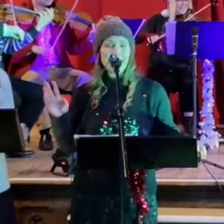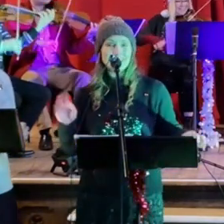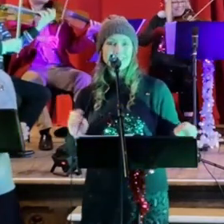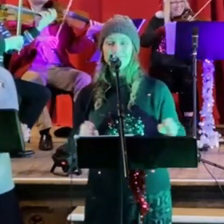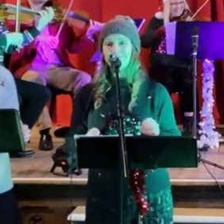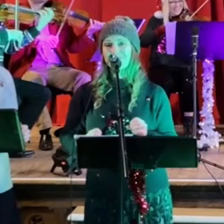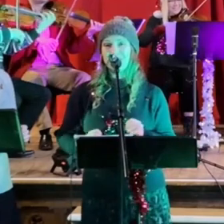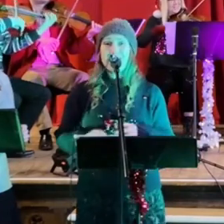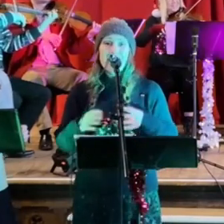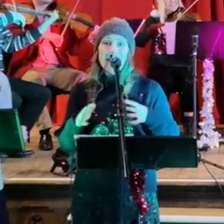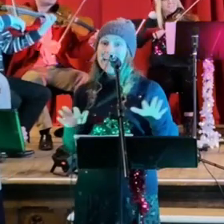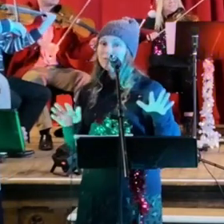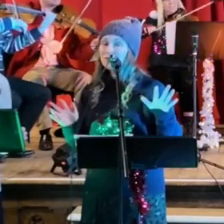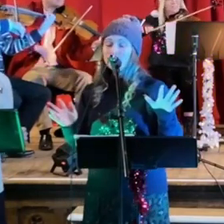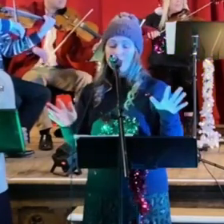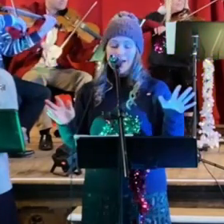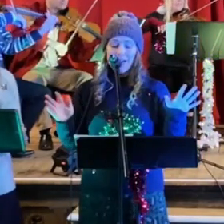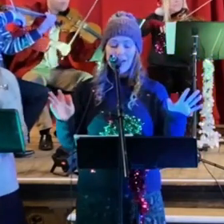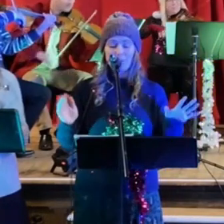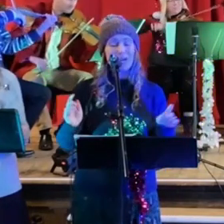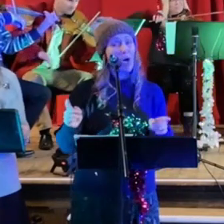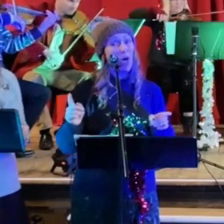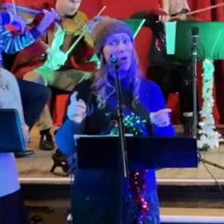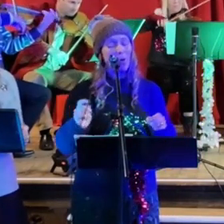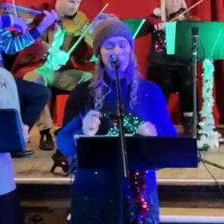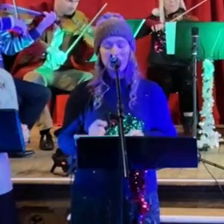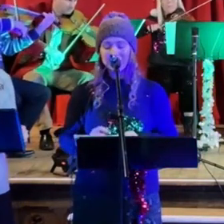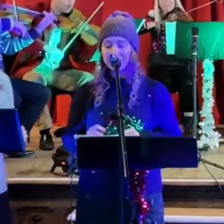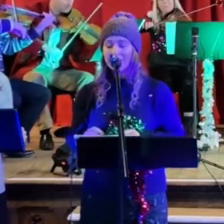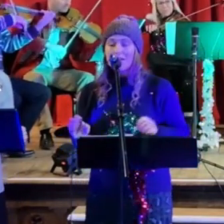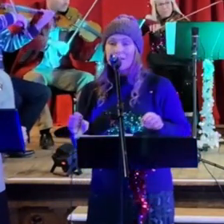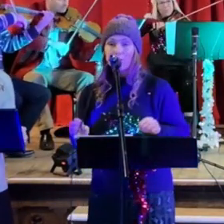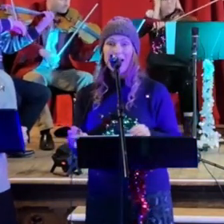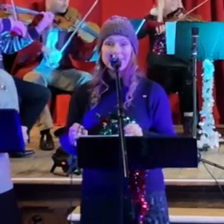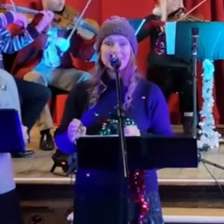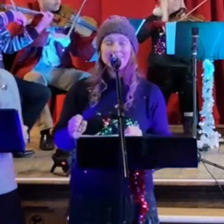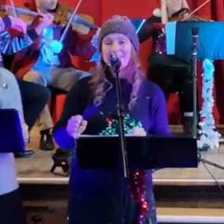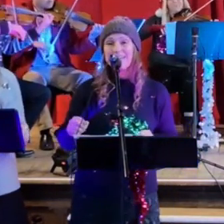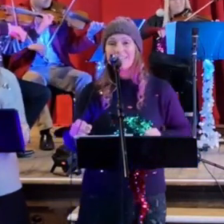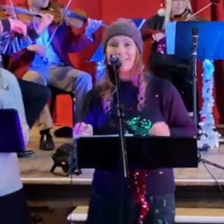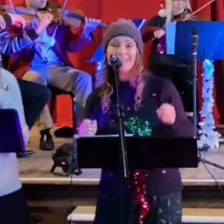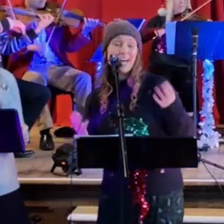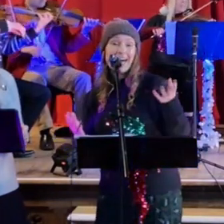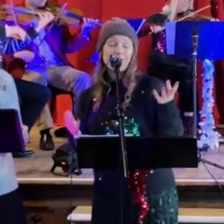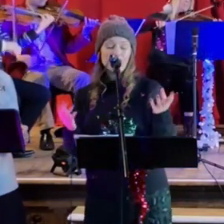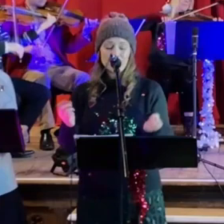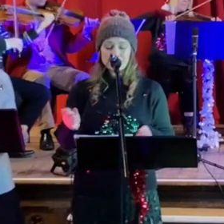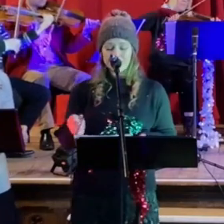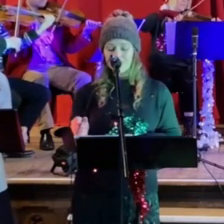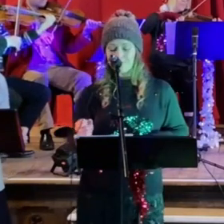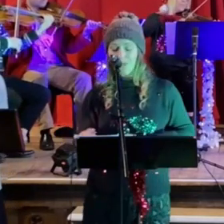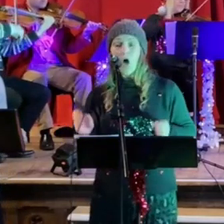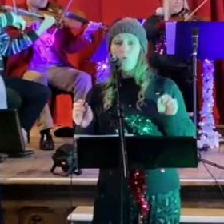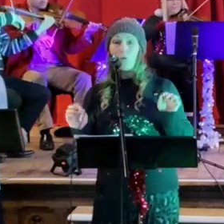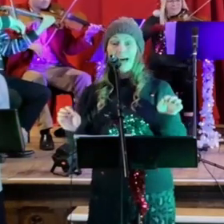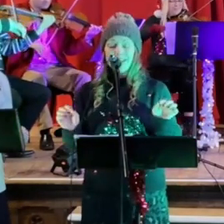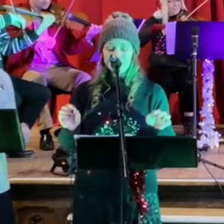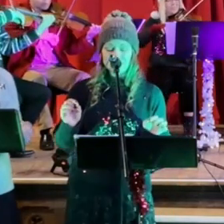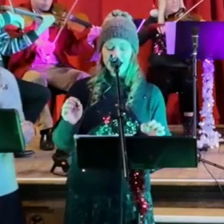ice everywhere we go. Choirs singing carols right